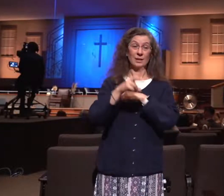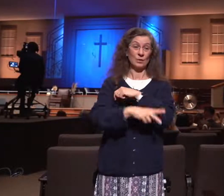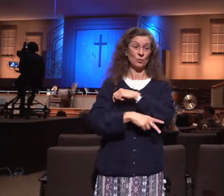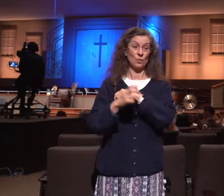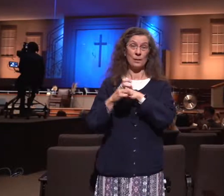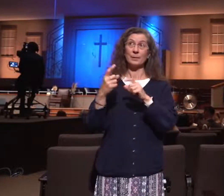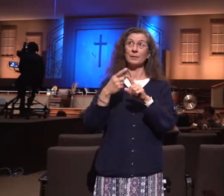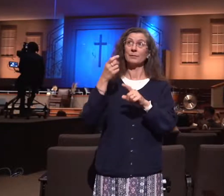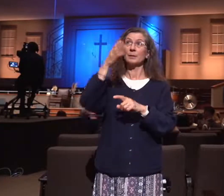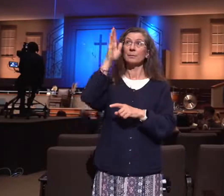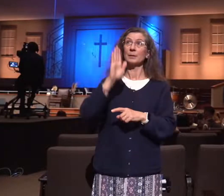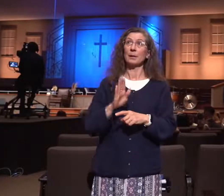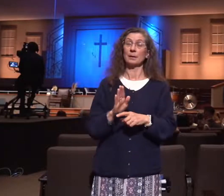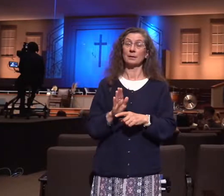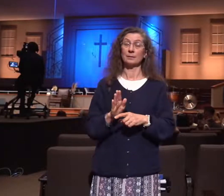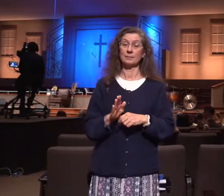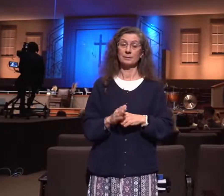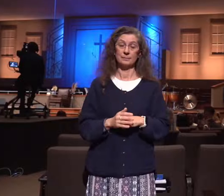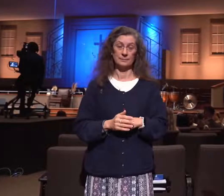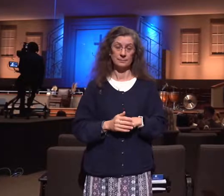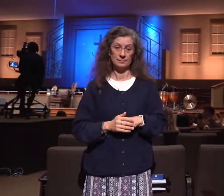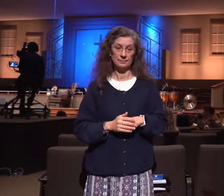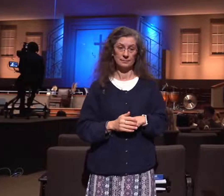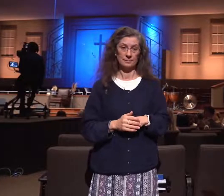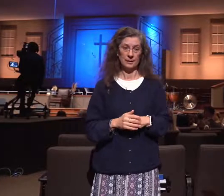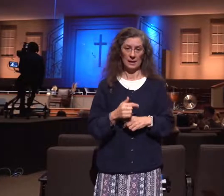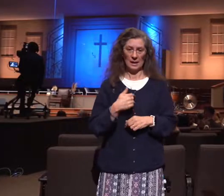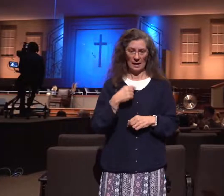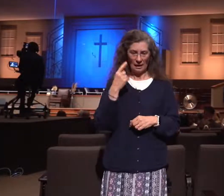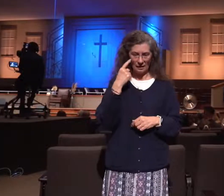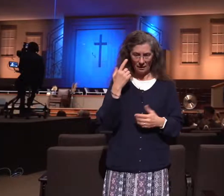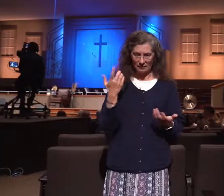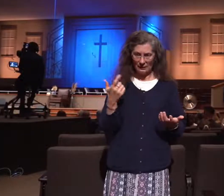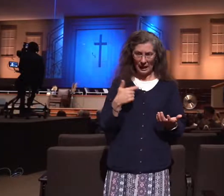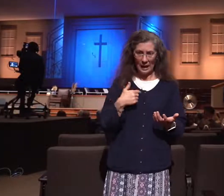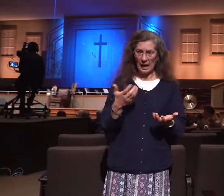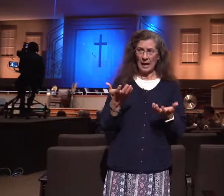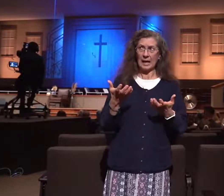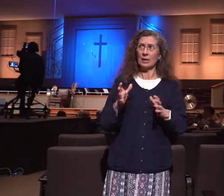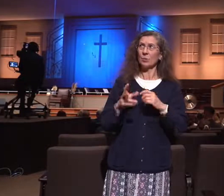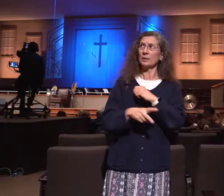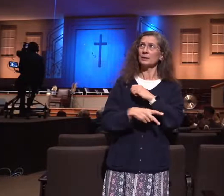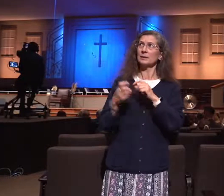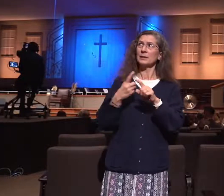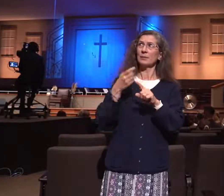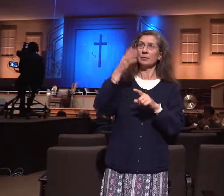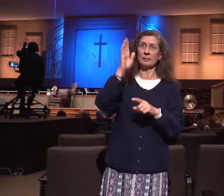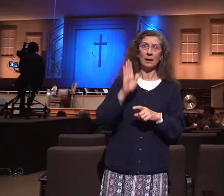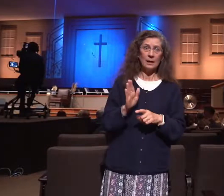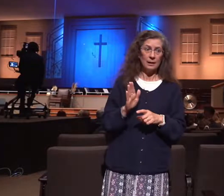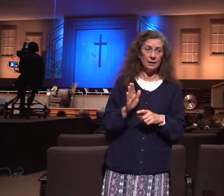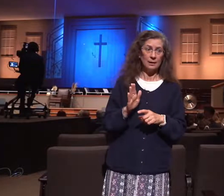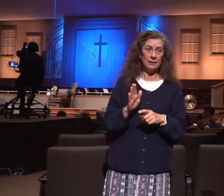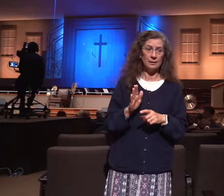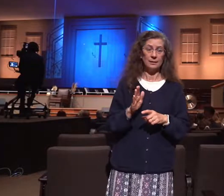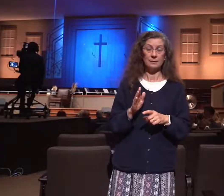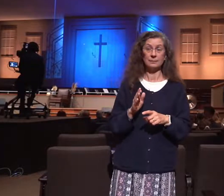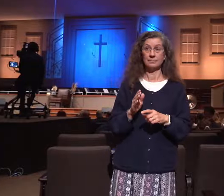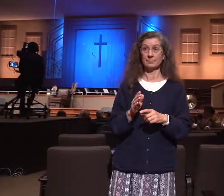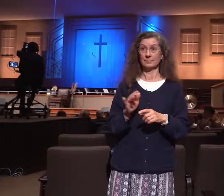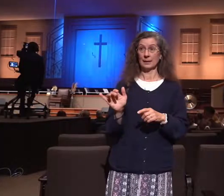want to rob anybody, but I really want to rob God. And he didn't say this, but my dear friend, if you don't